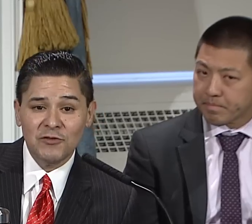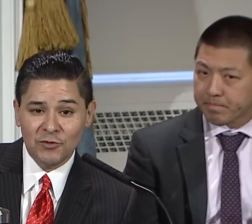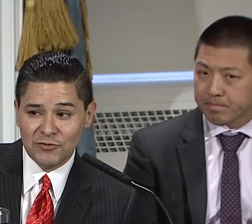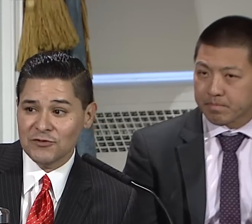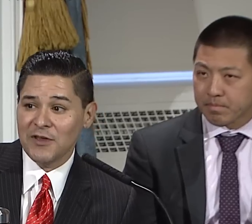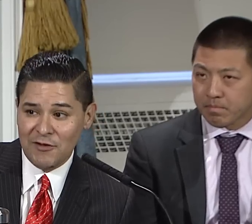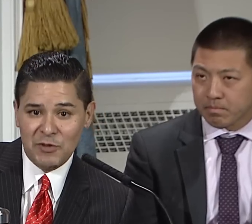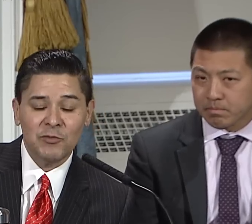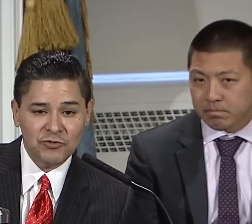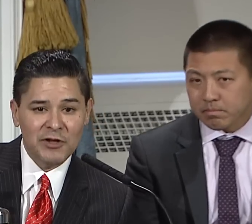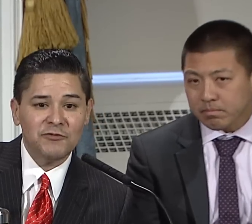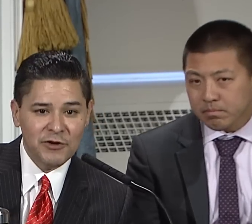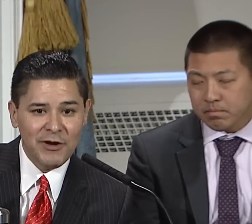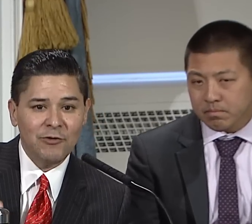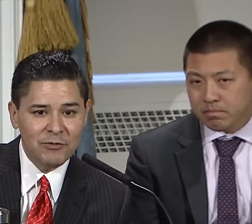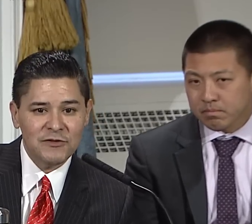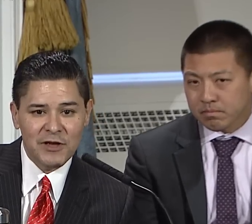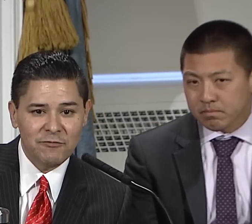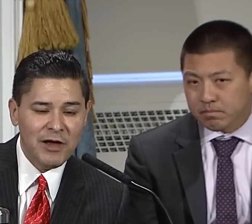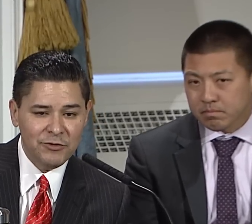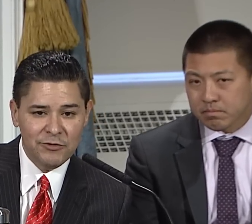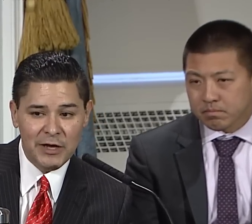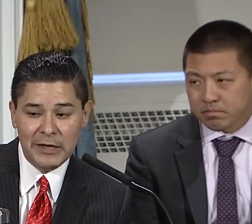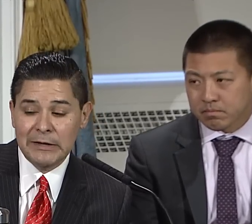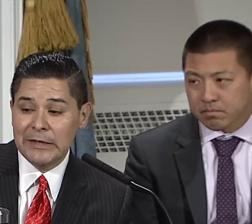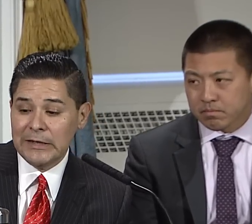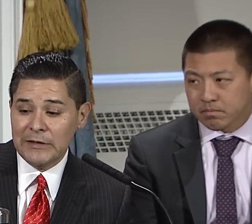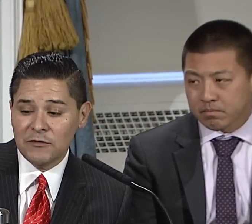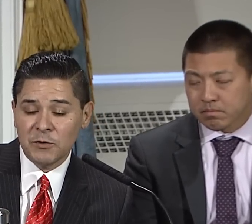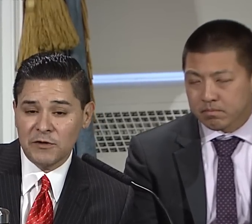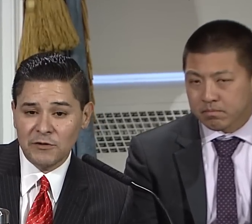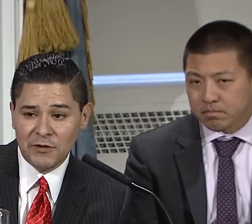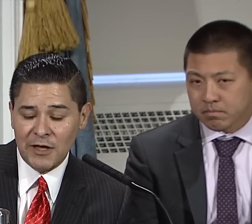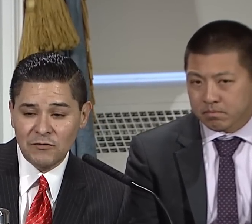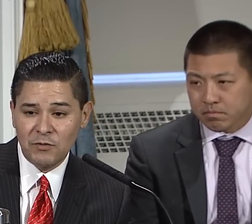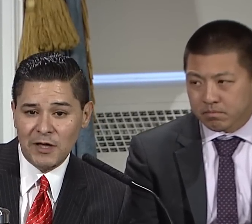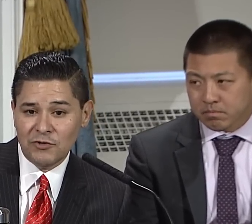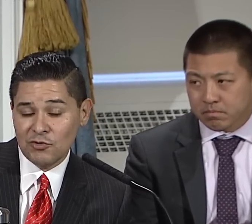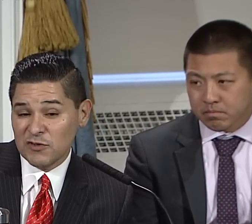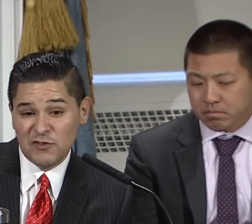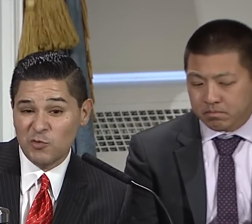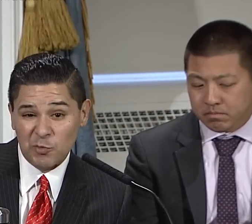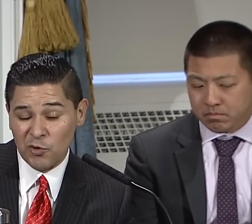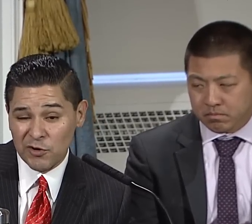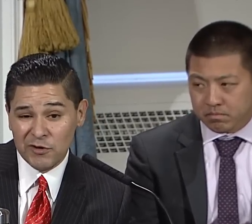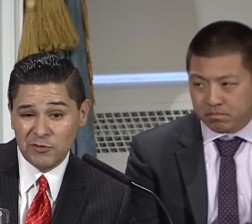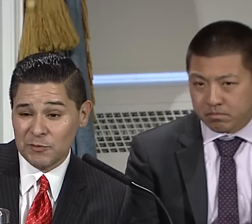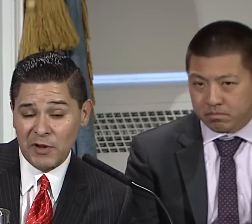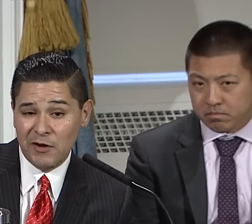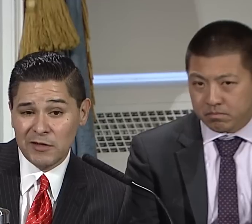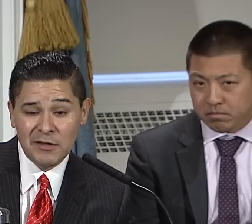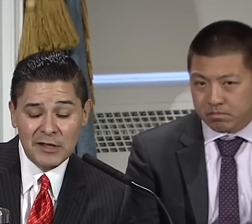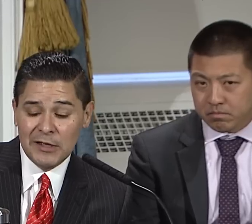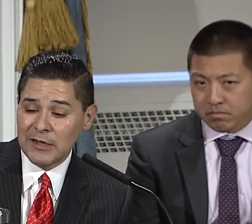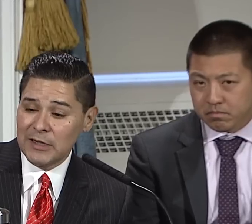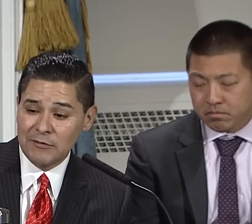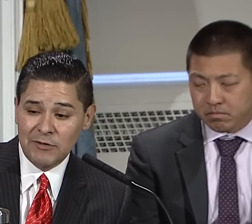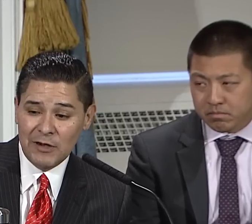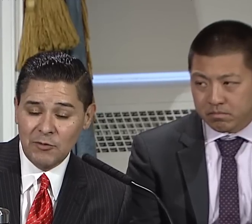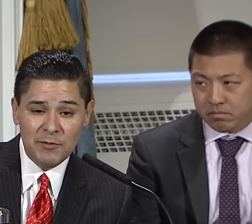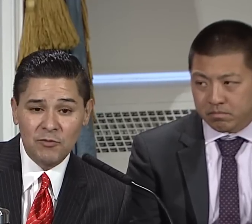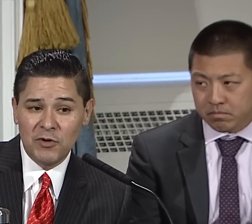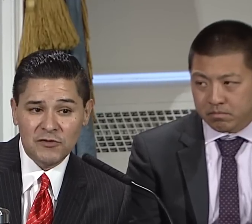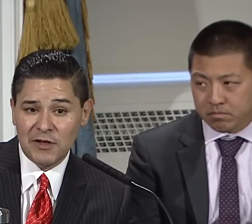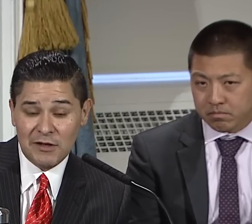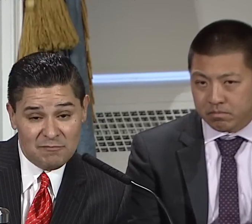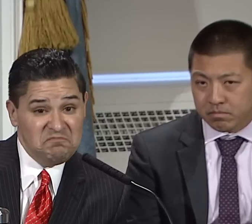limited resources to have people try to figure out is that valid or not. In this particular case, we had a trusted reporter. It was a parent